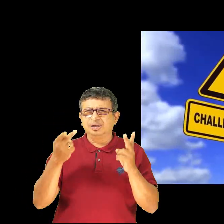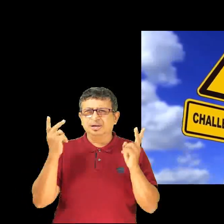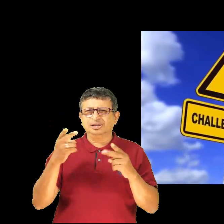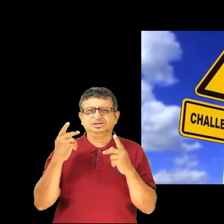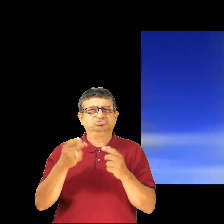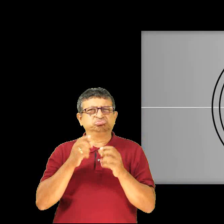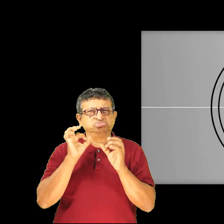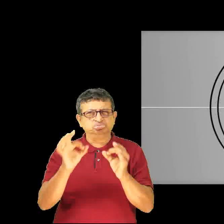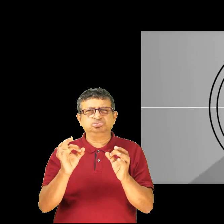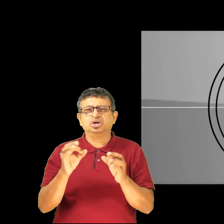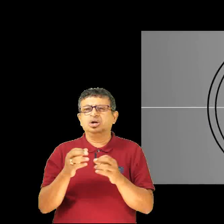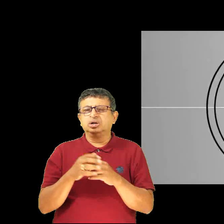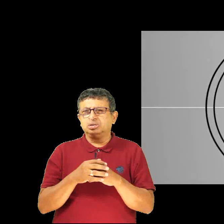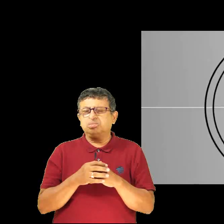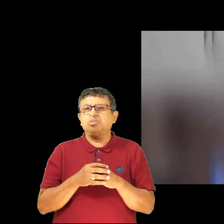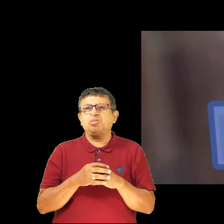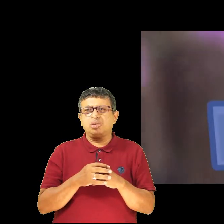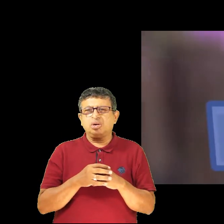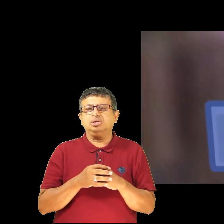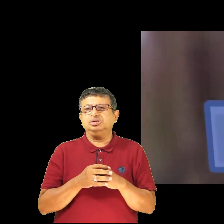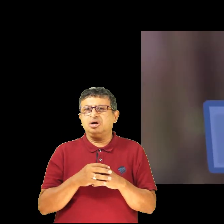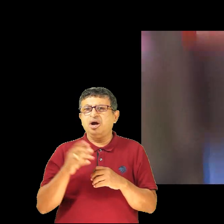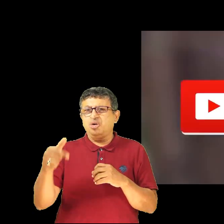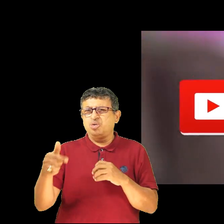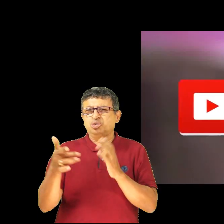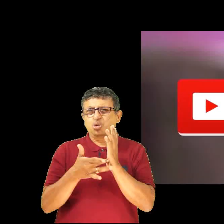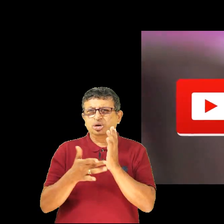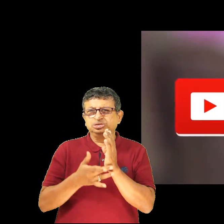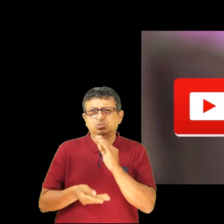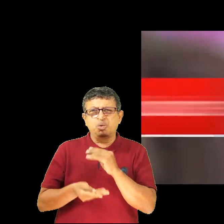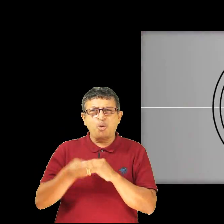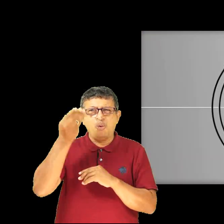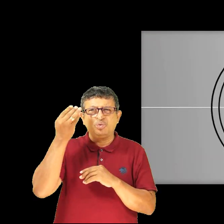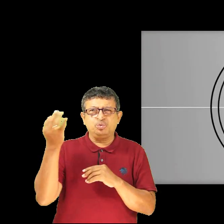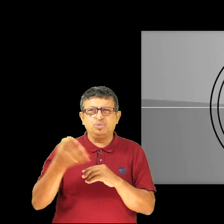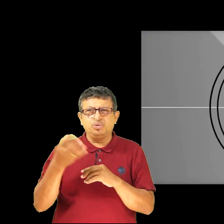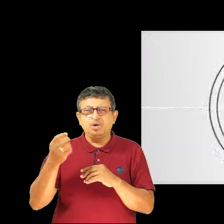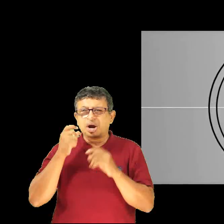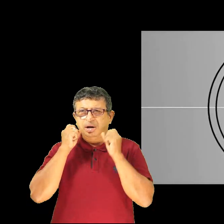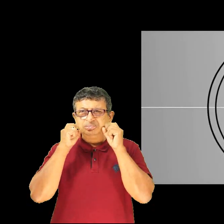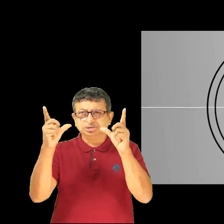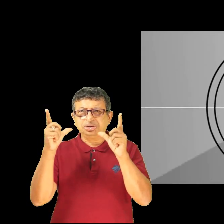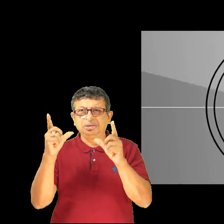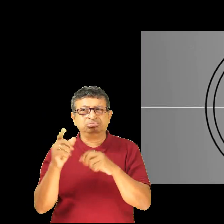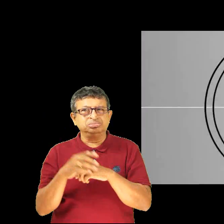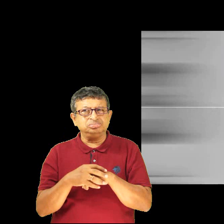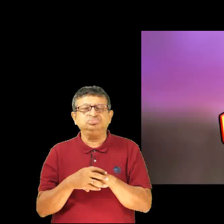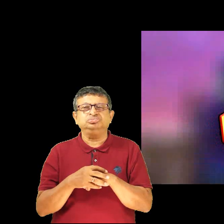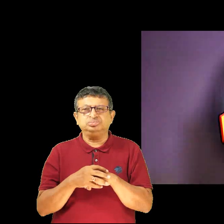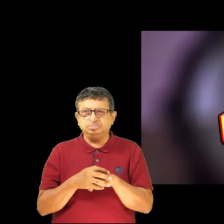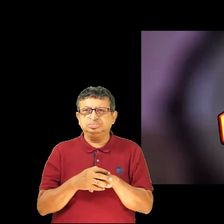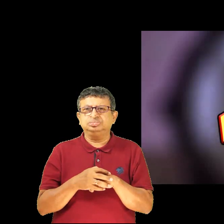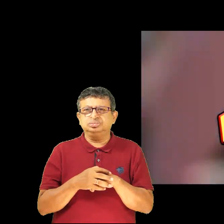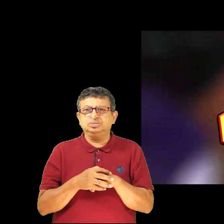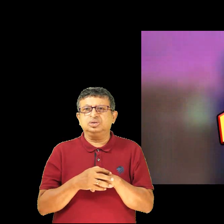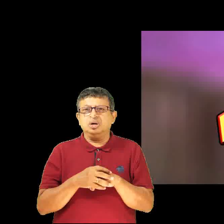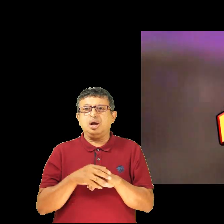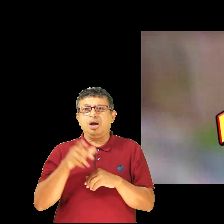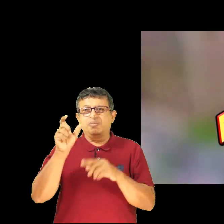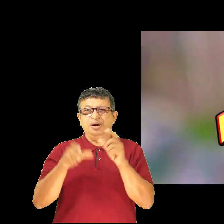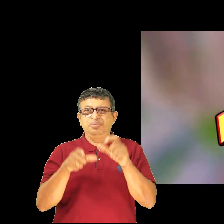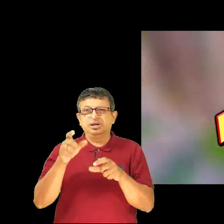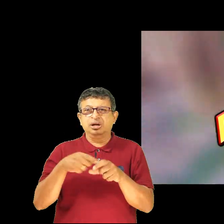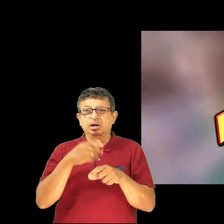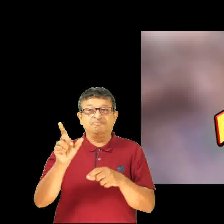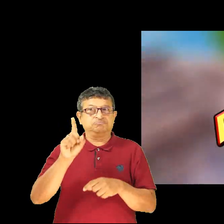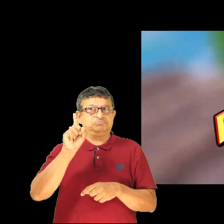that takes only 5 seconds to complete. If you can leave a like and subscribe within the next 5 seconds, you'll get 10 years of amazing